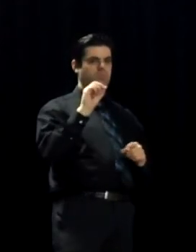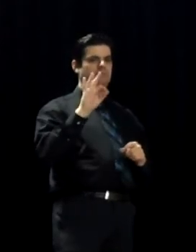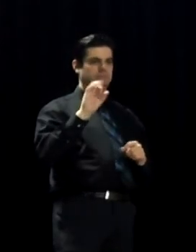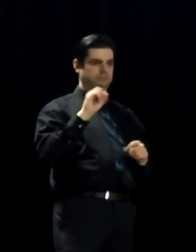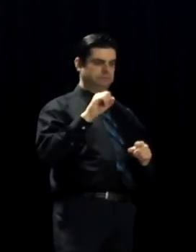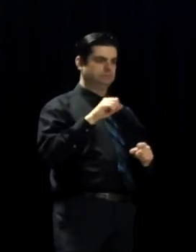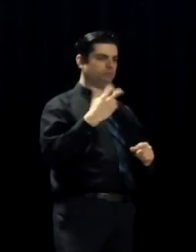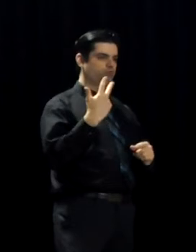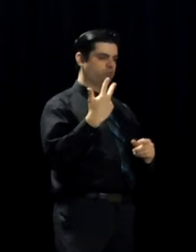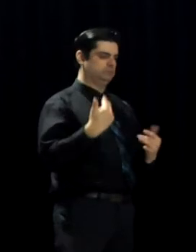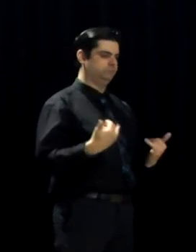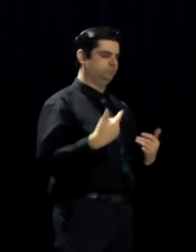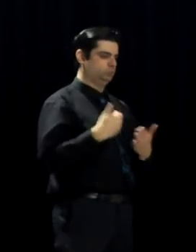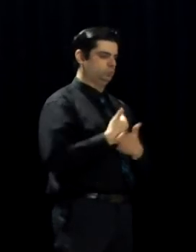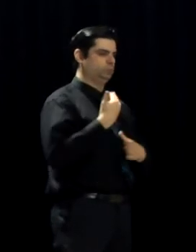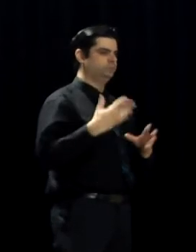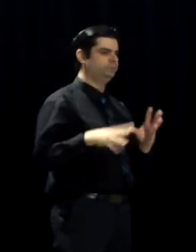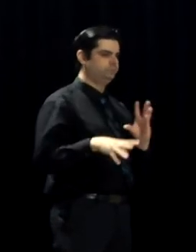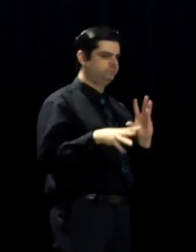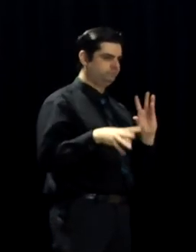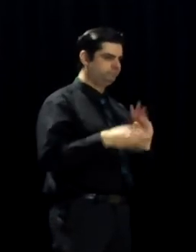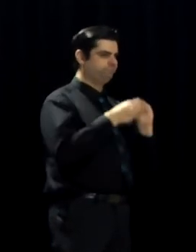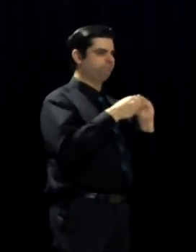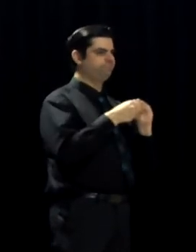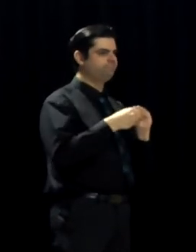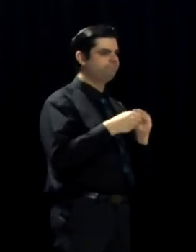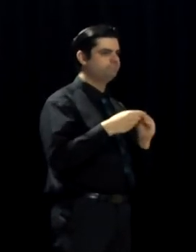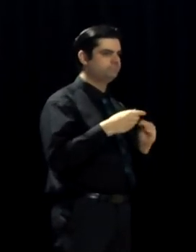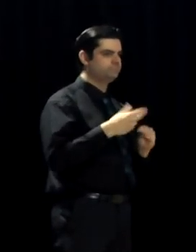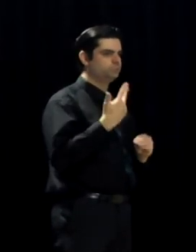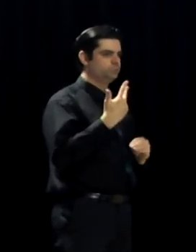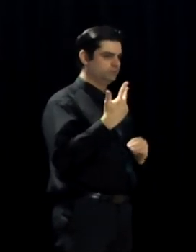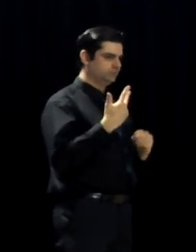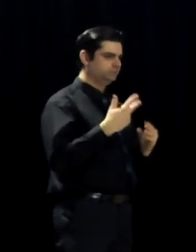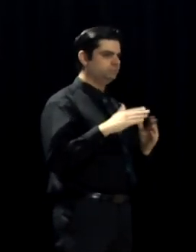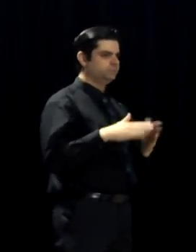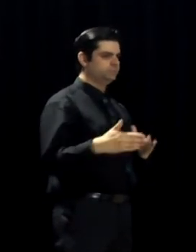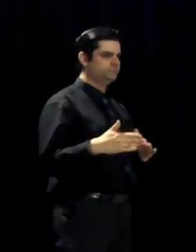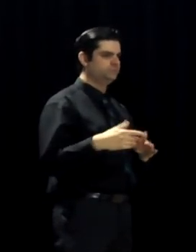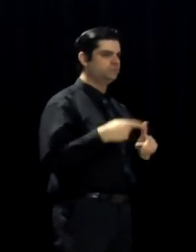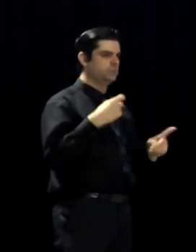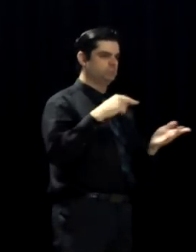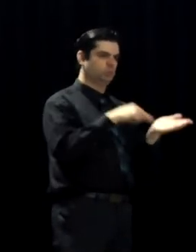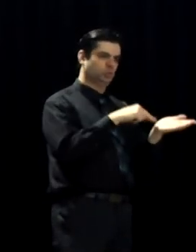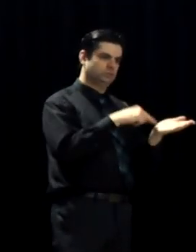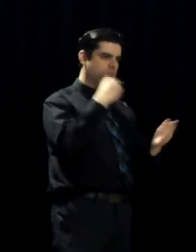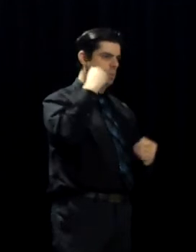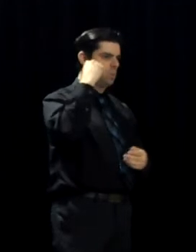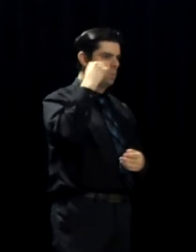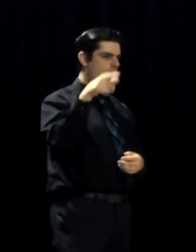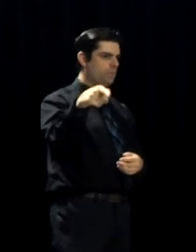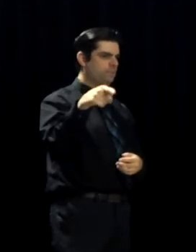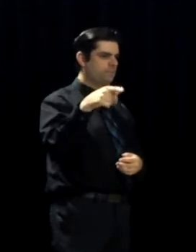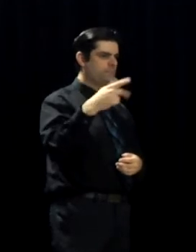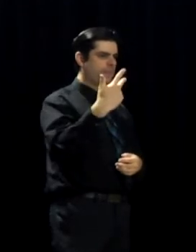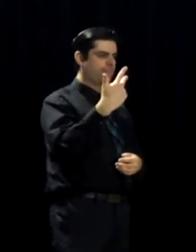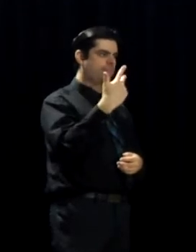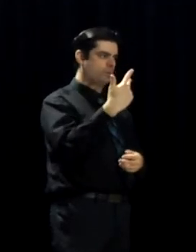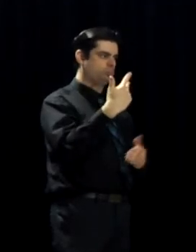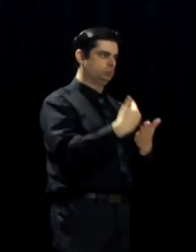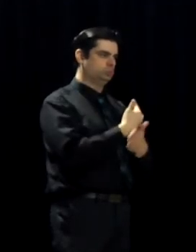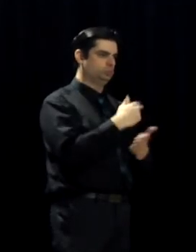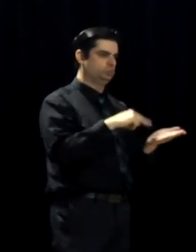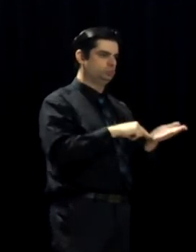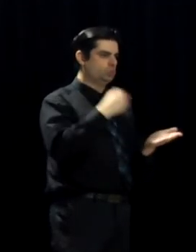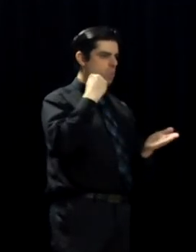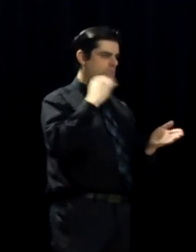few hours, updated 3 more individuals we lost in nursing homes. Okay, so 3 new nursing home deaths recorded by the I'm not state.